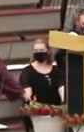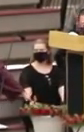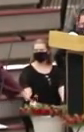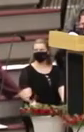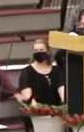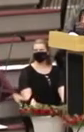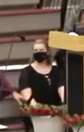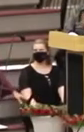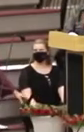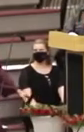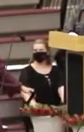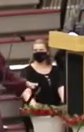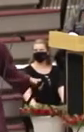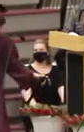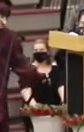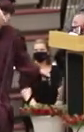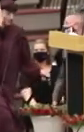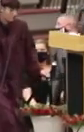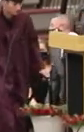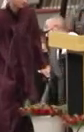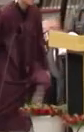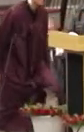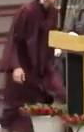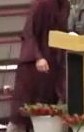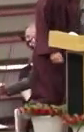Joshua Robert Maley.